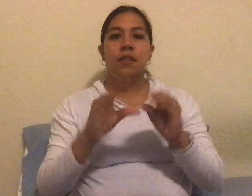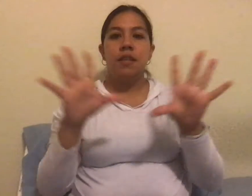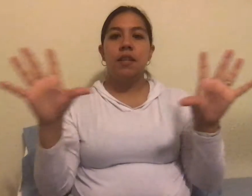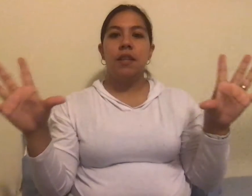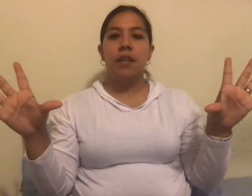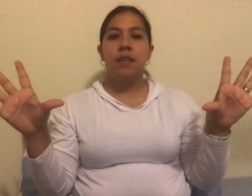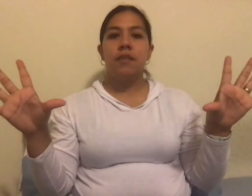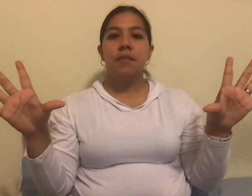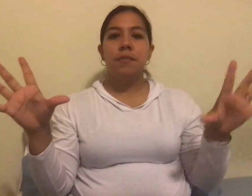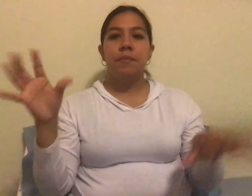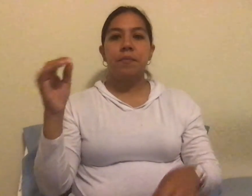daylight,